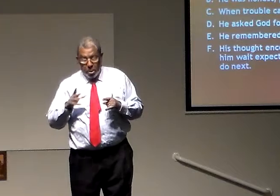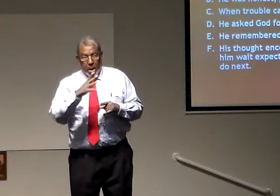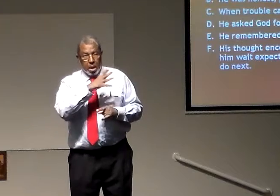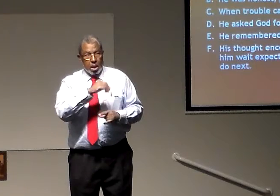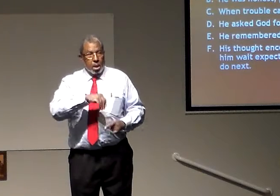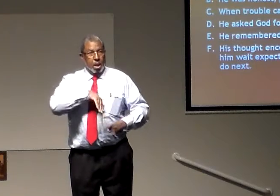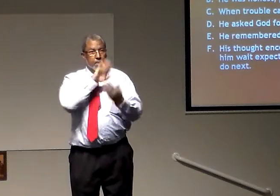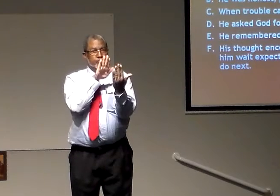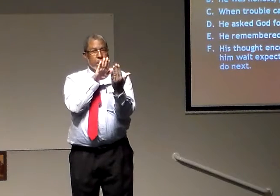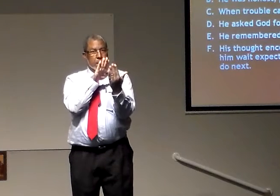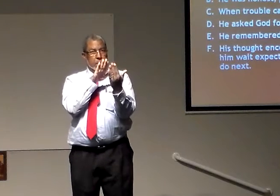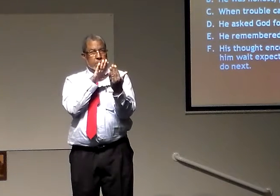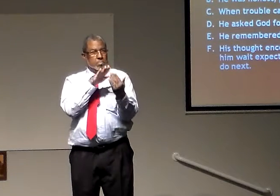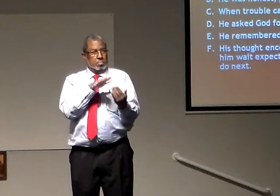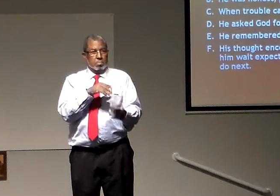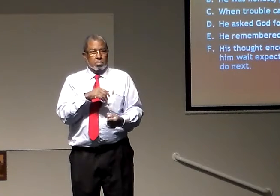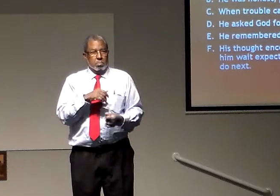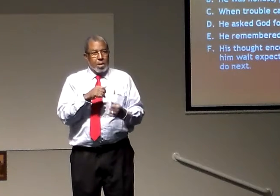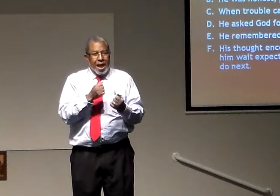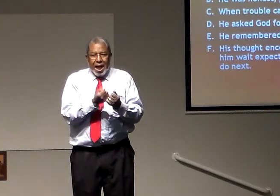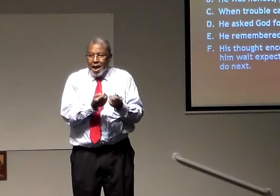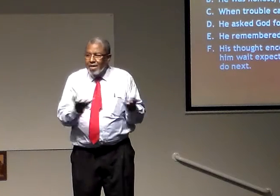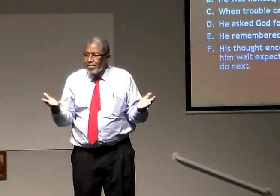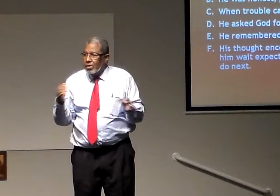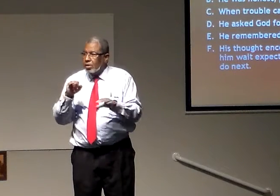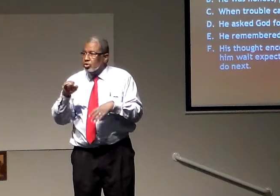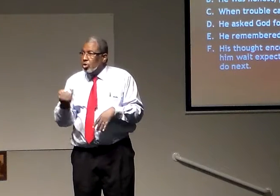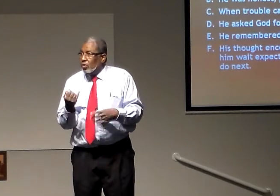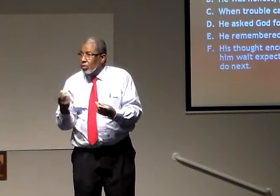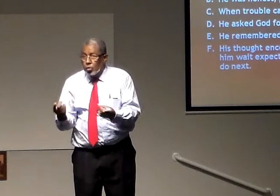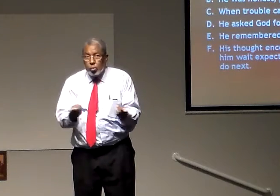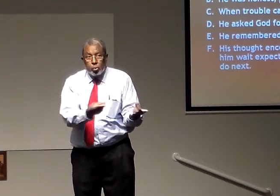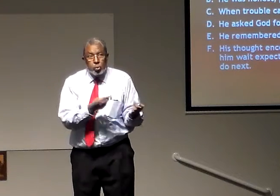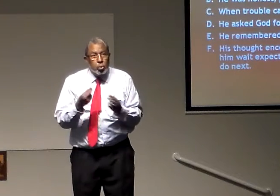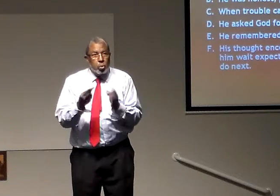As we see on C, when trouble came,